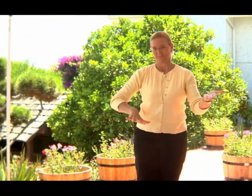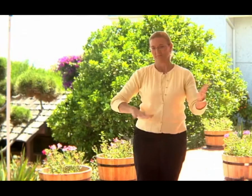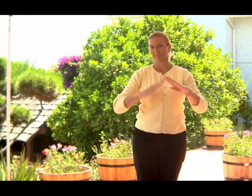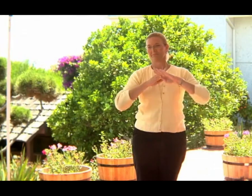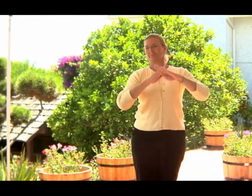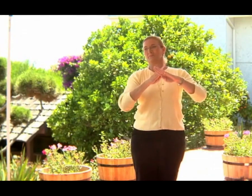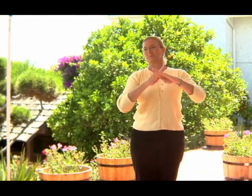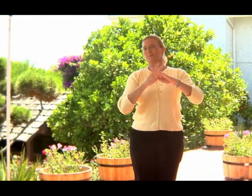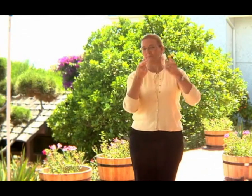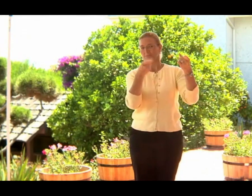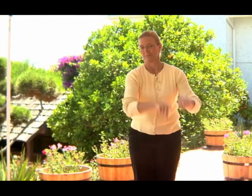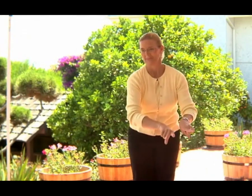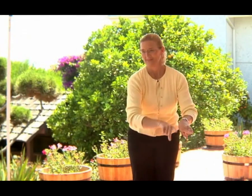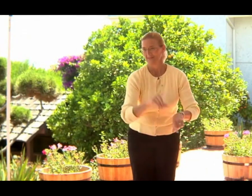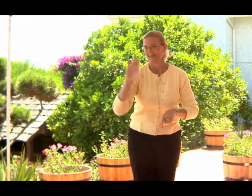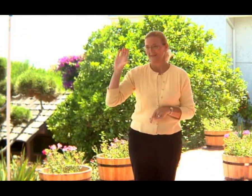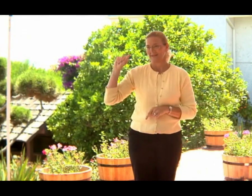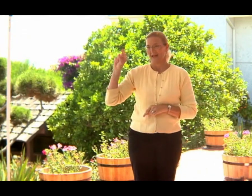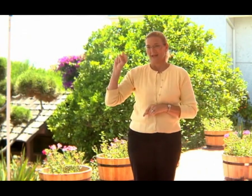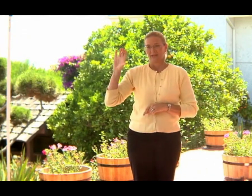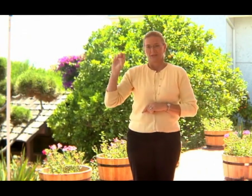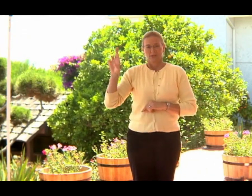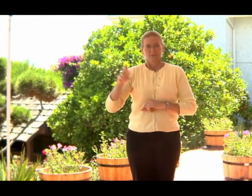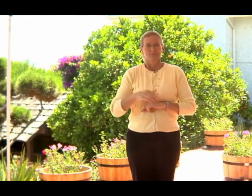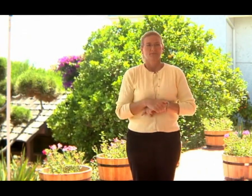and that way they have no chance of ever becoming cancer cells.